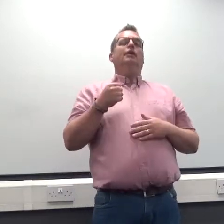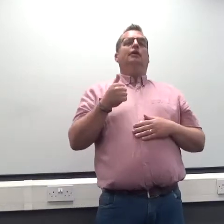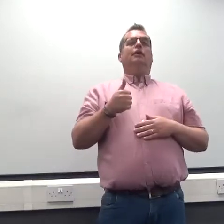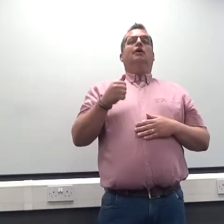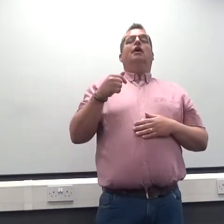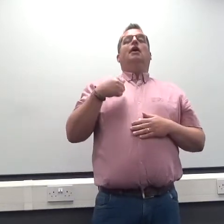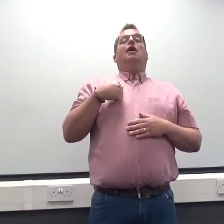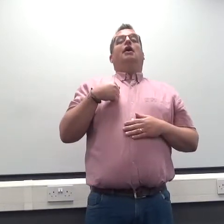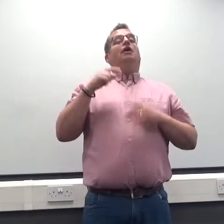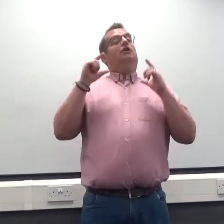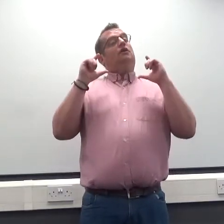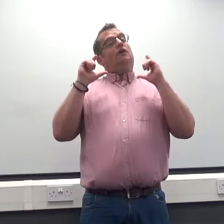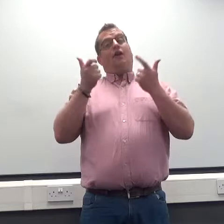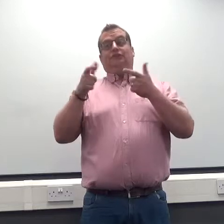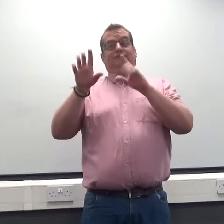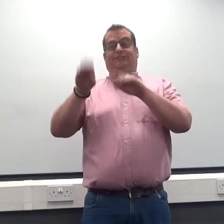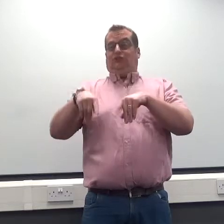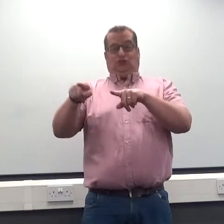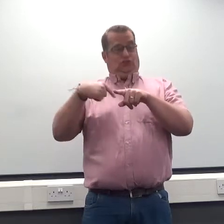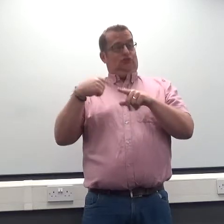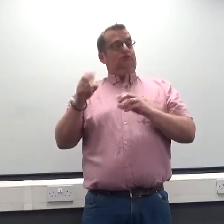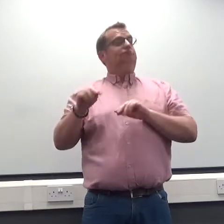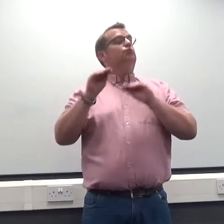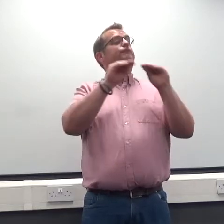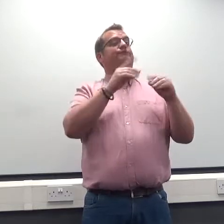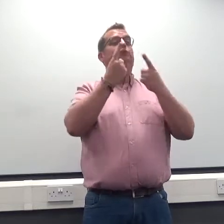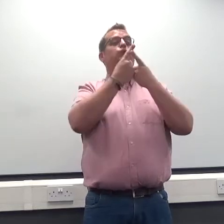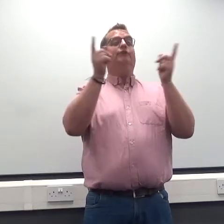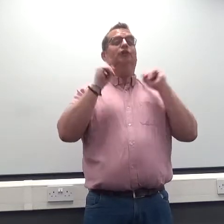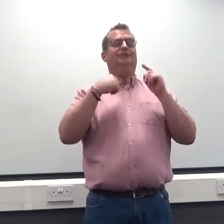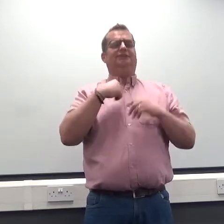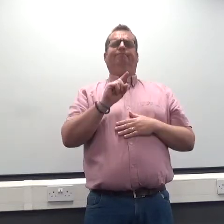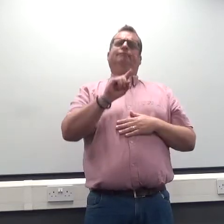provide an interpreter for you. And there's funding available.